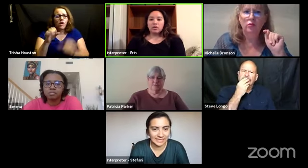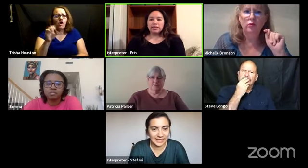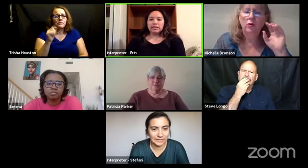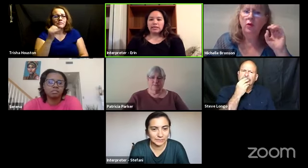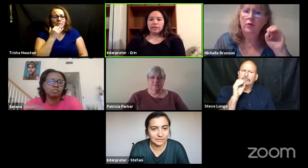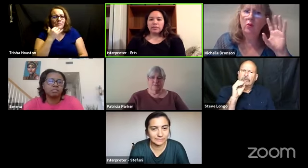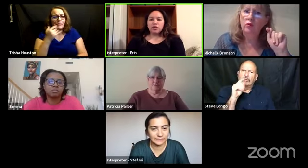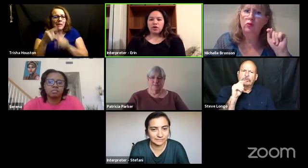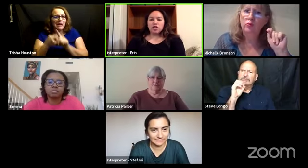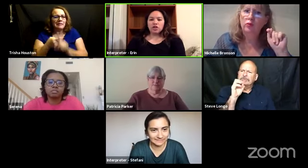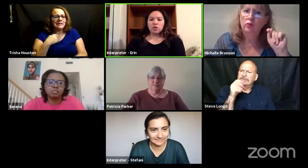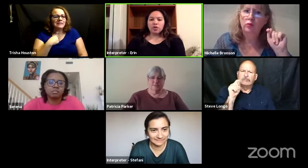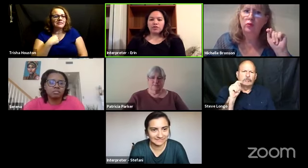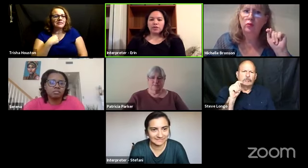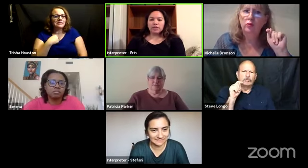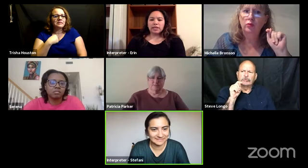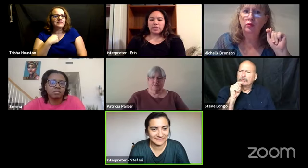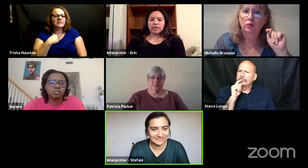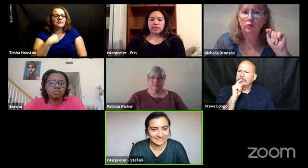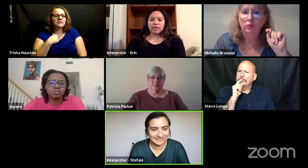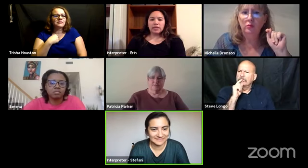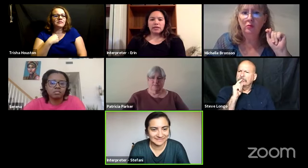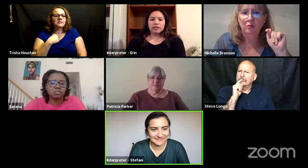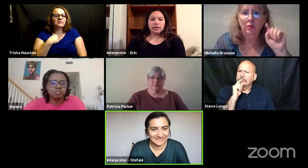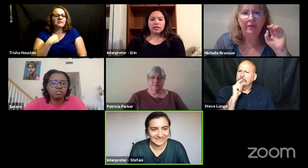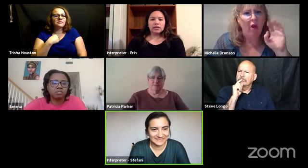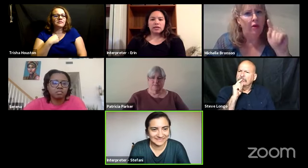that September or October of 2019?